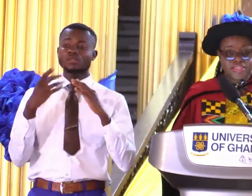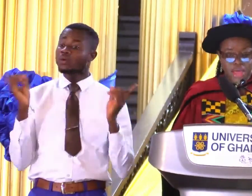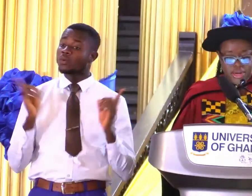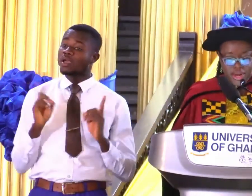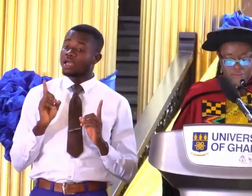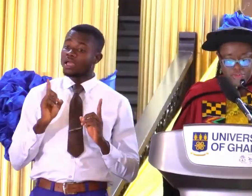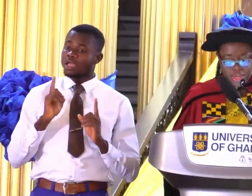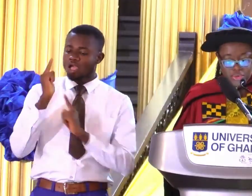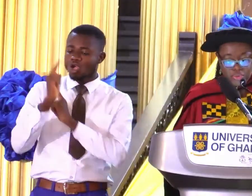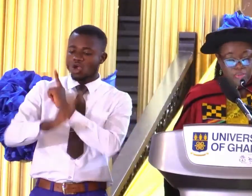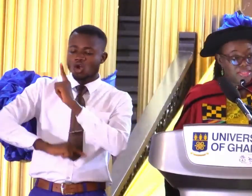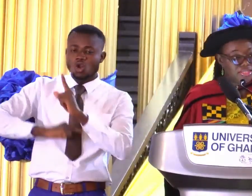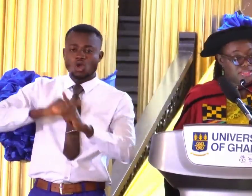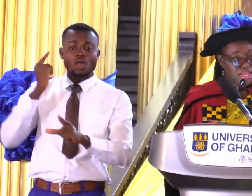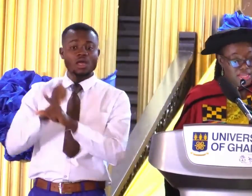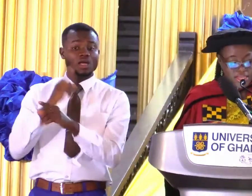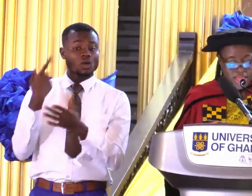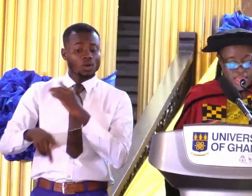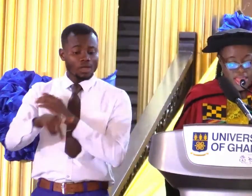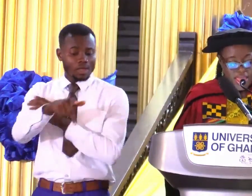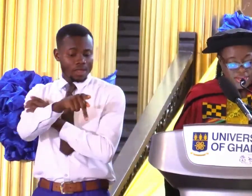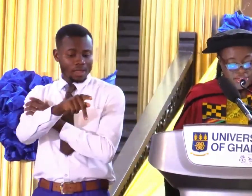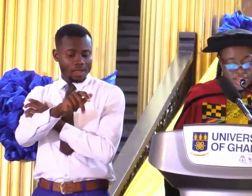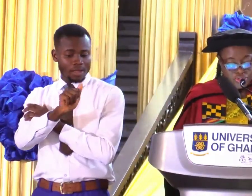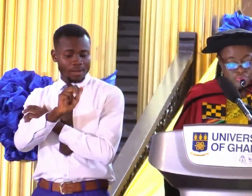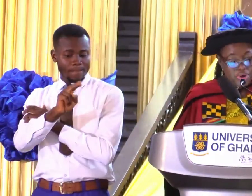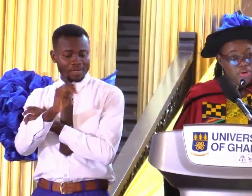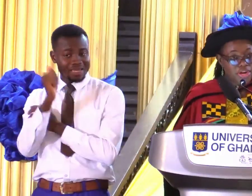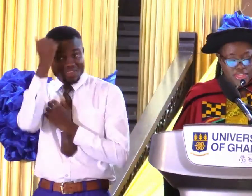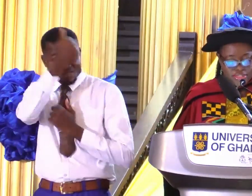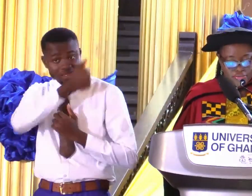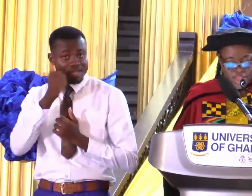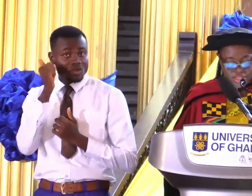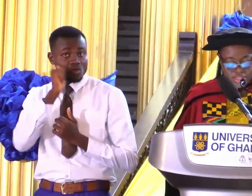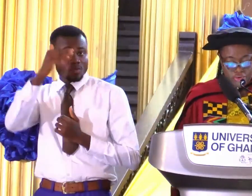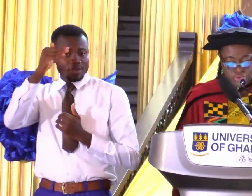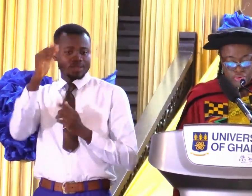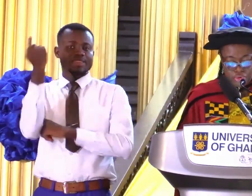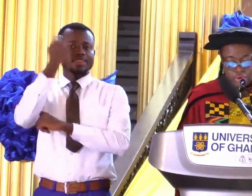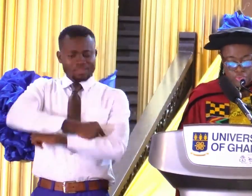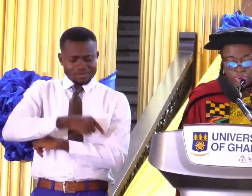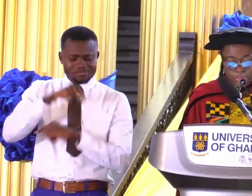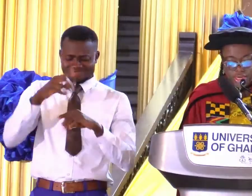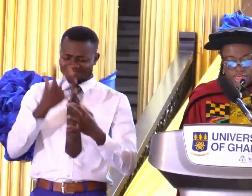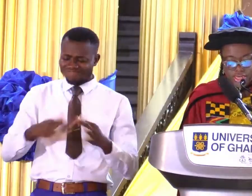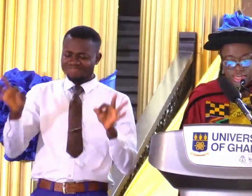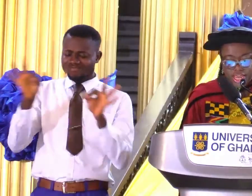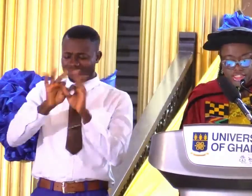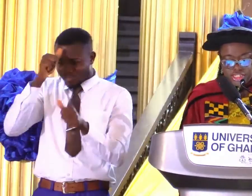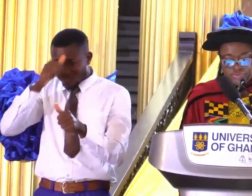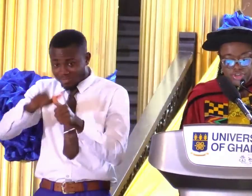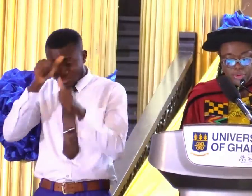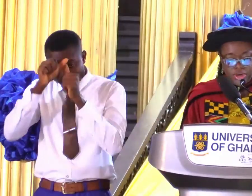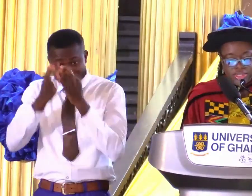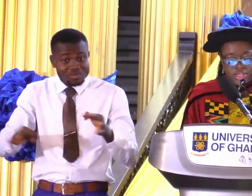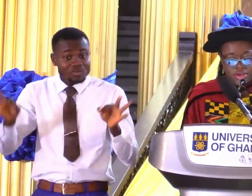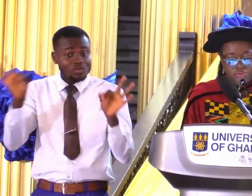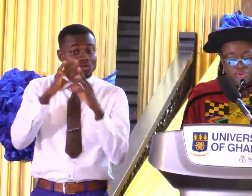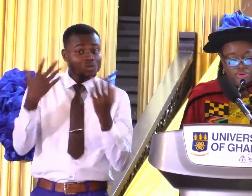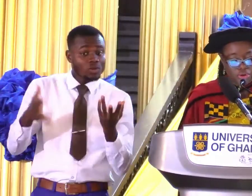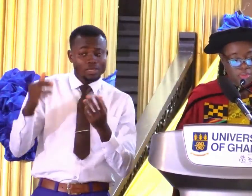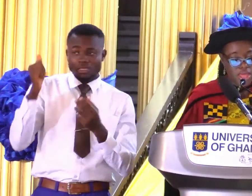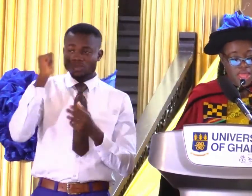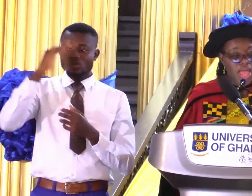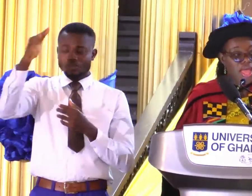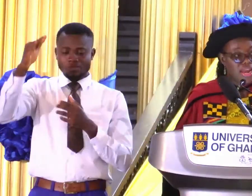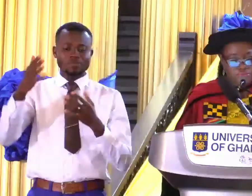as Pan-African Women's Day, a day to recognize the vital role of women in achieving political